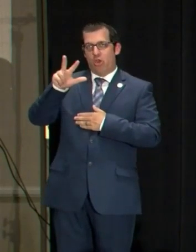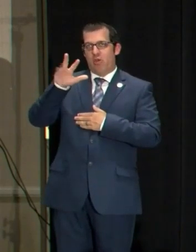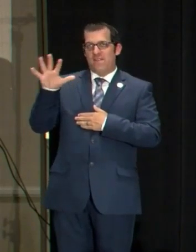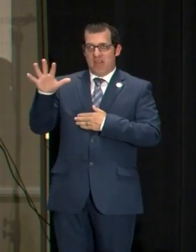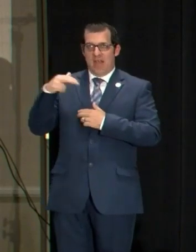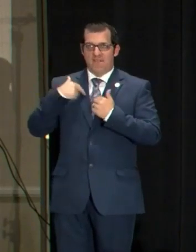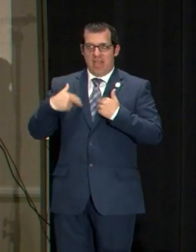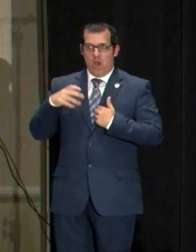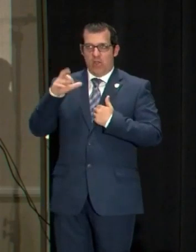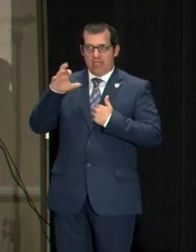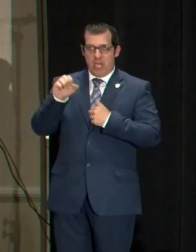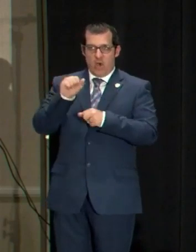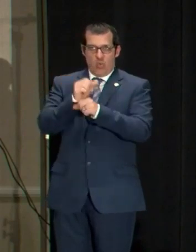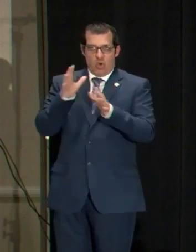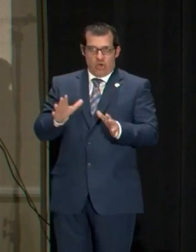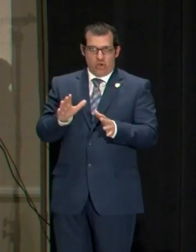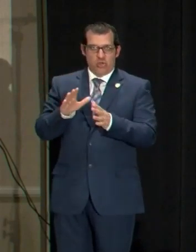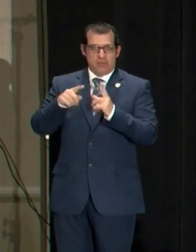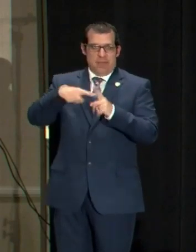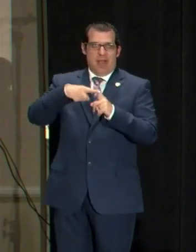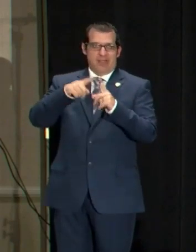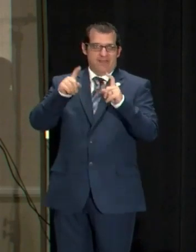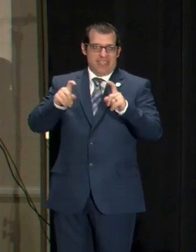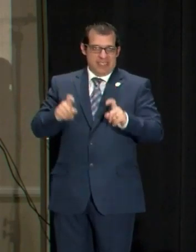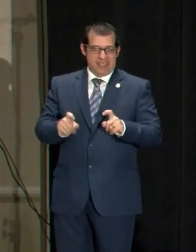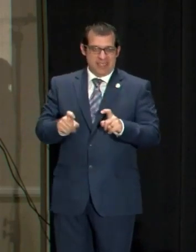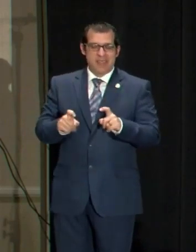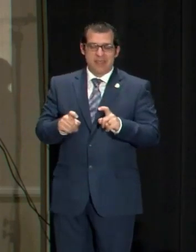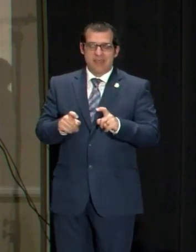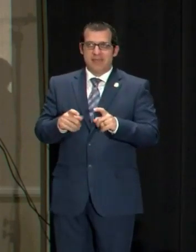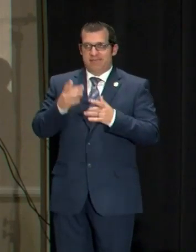workers who have tested positive. And so I